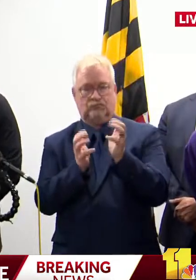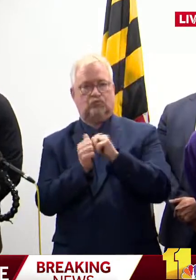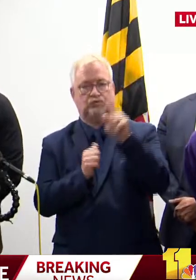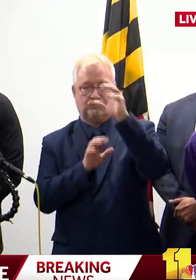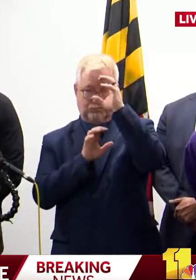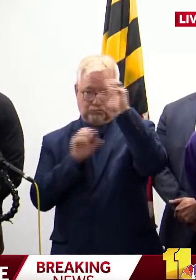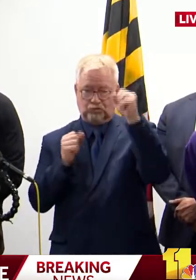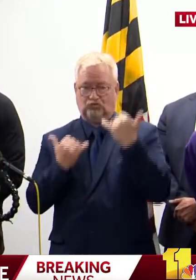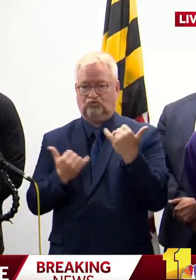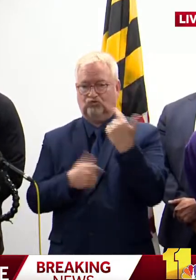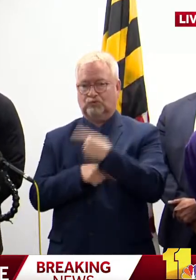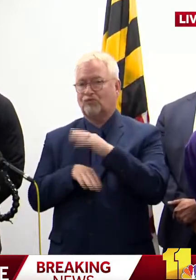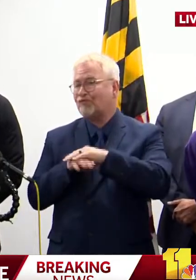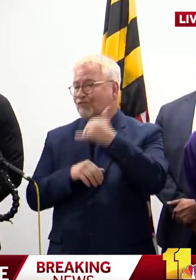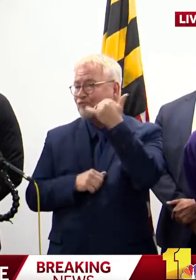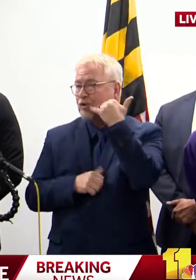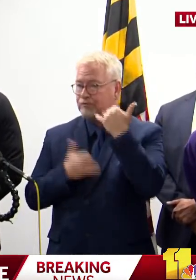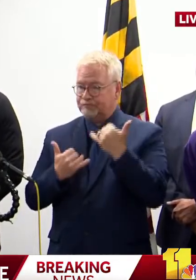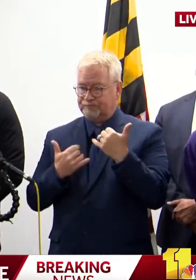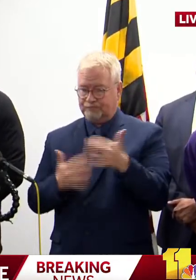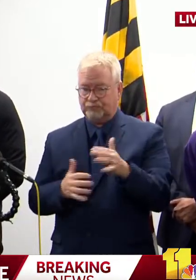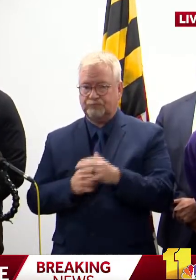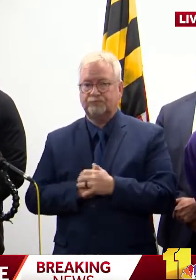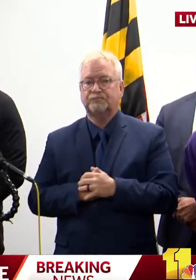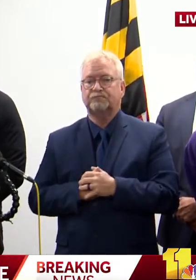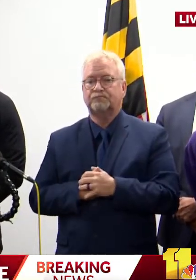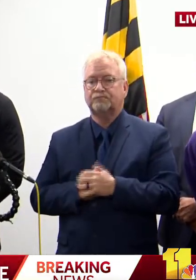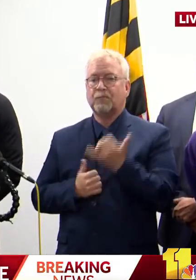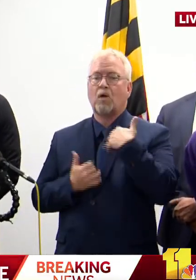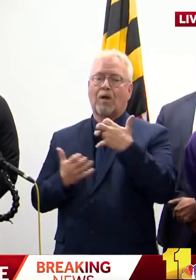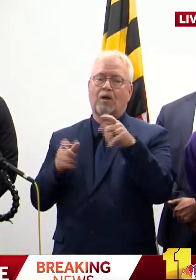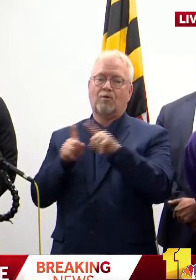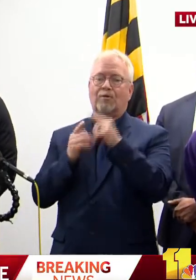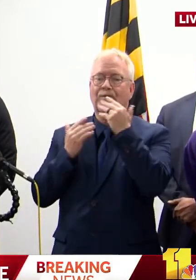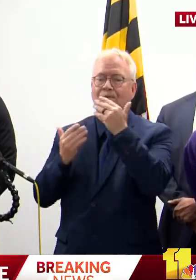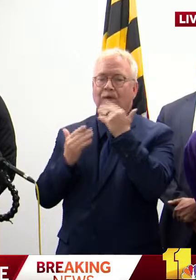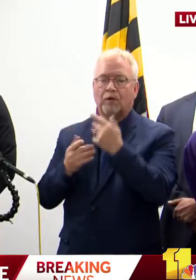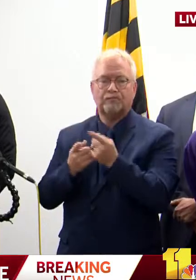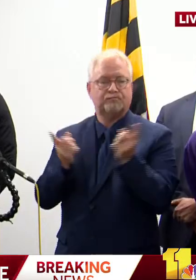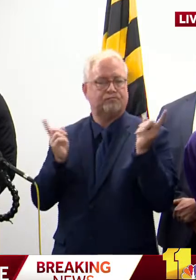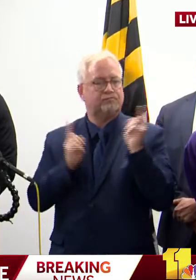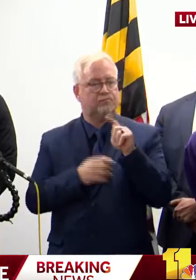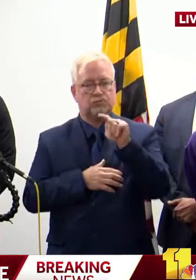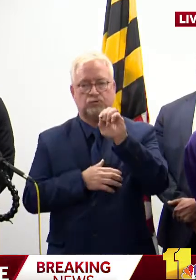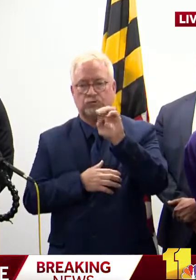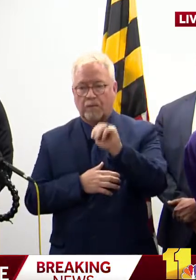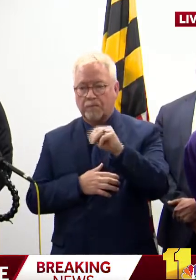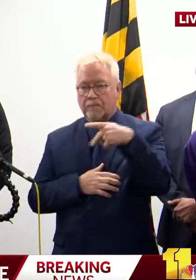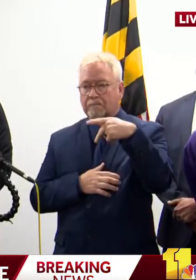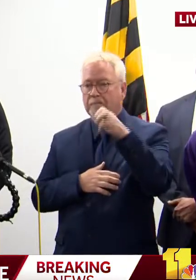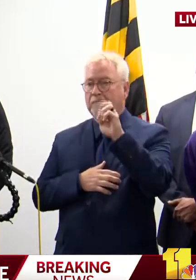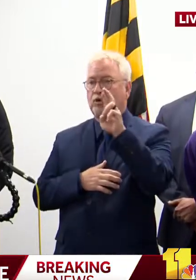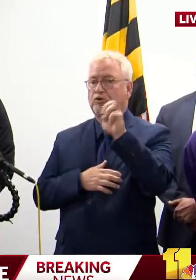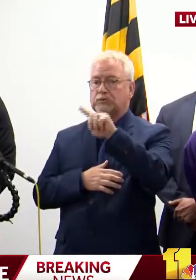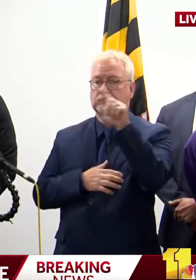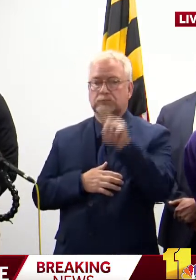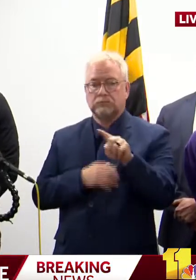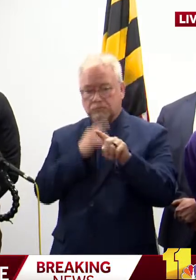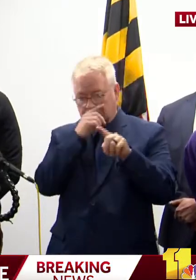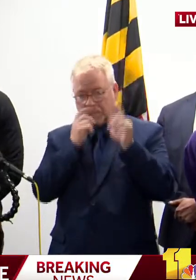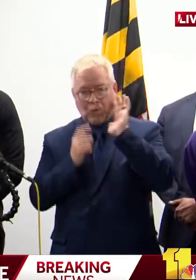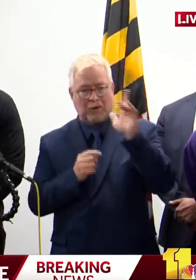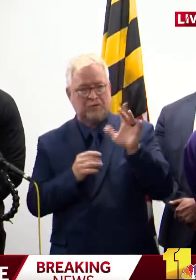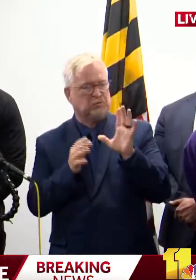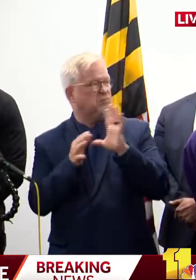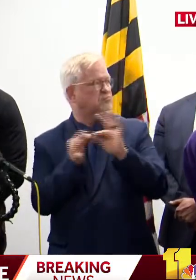by phone. I'm thankful also that we're here joined by Tom Perez, who I know is also going to share words later on. And Tom, it's